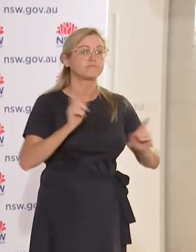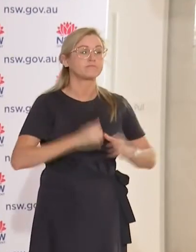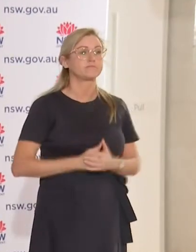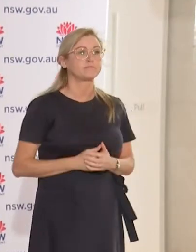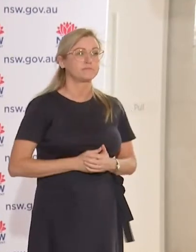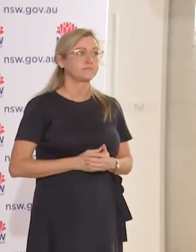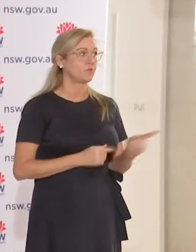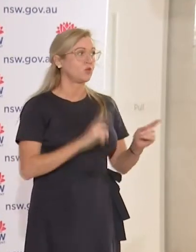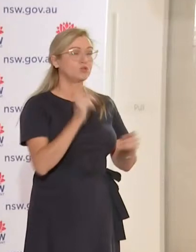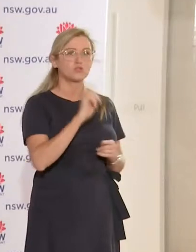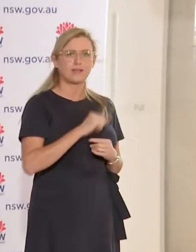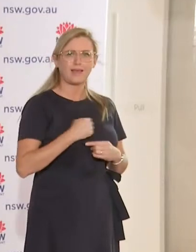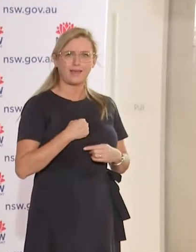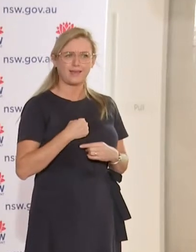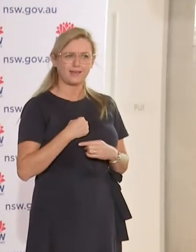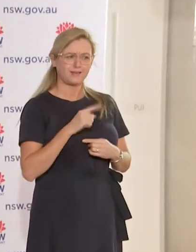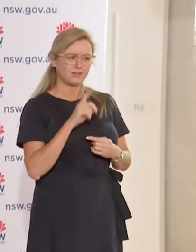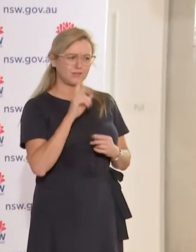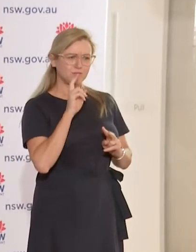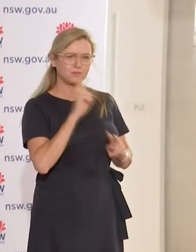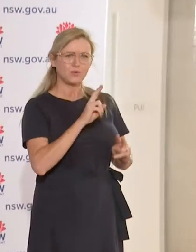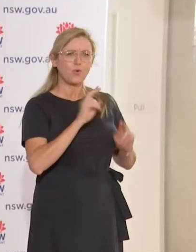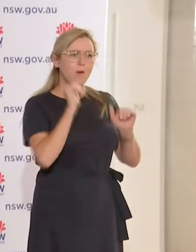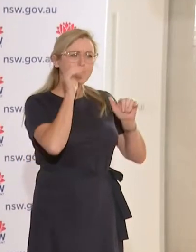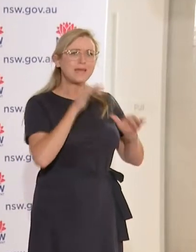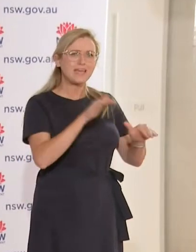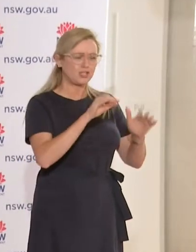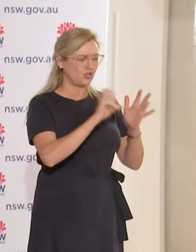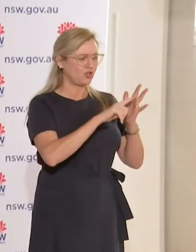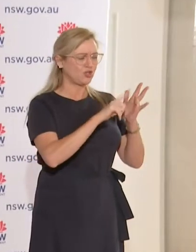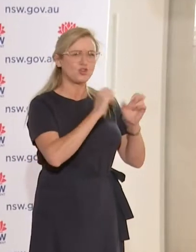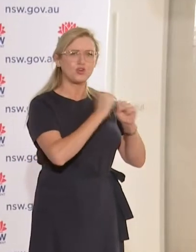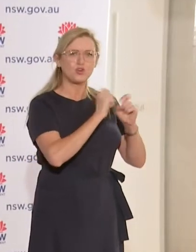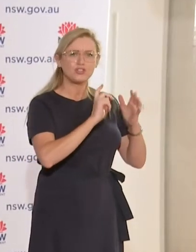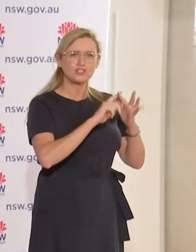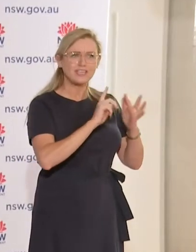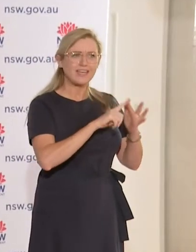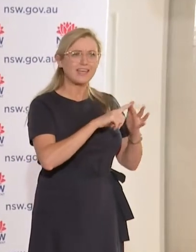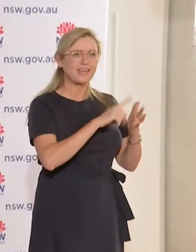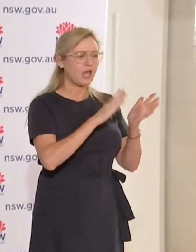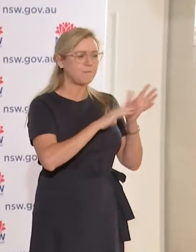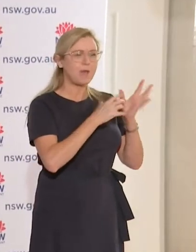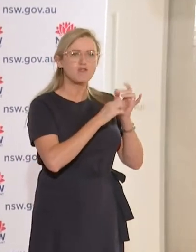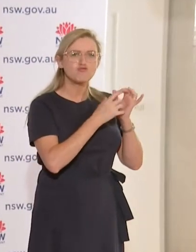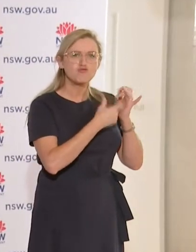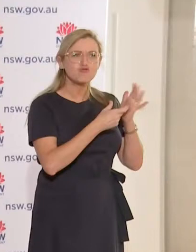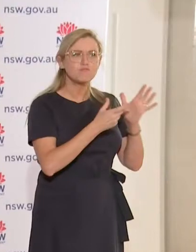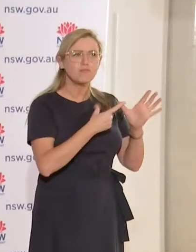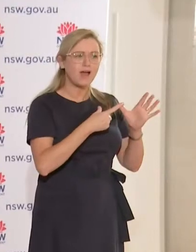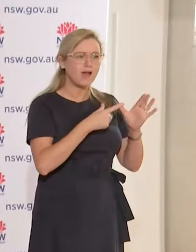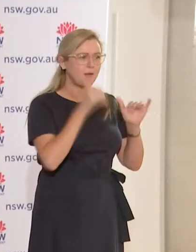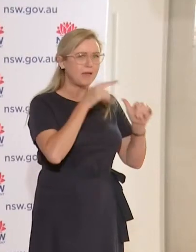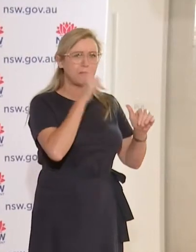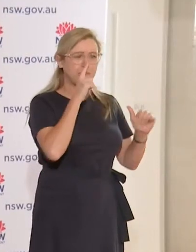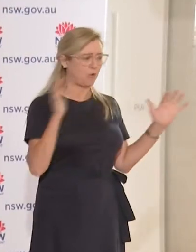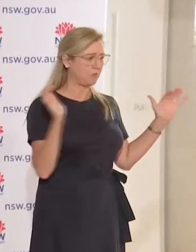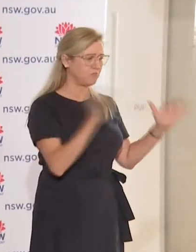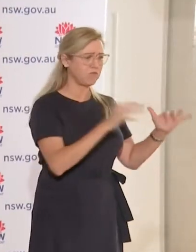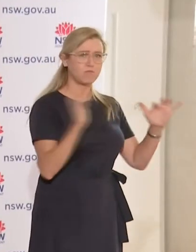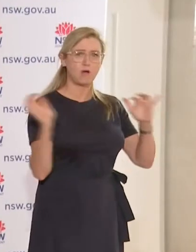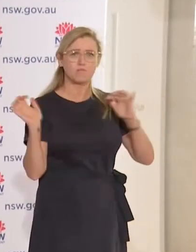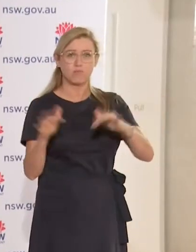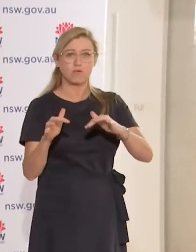Coogee, Maroubra beaches are already heaving. When you see those pictures, how do you feel? I think we've got to